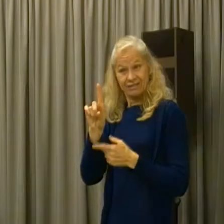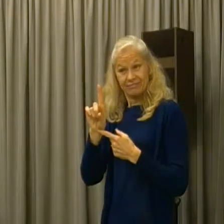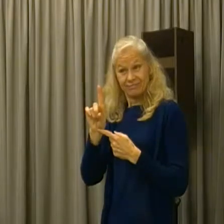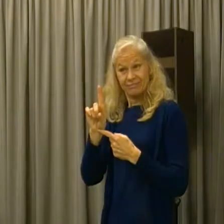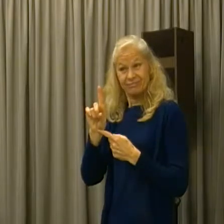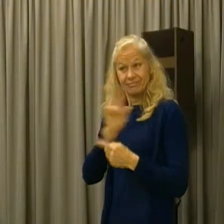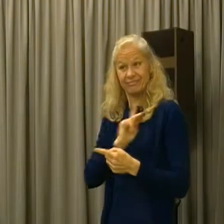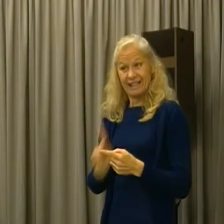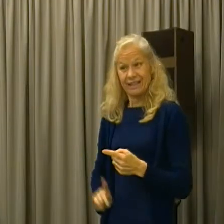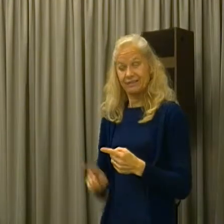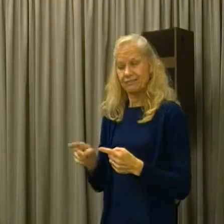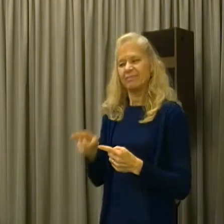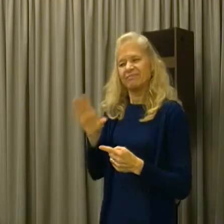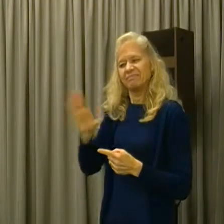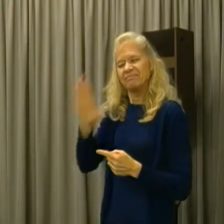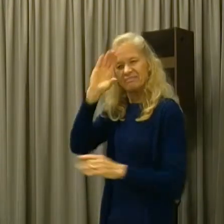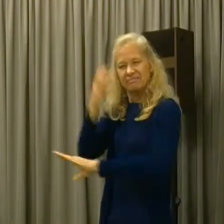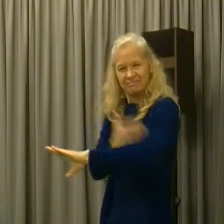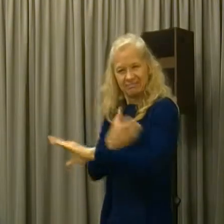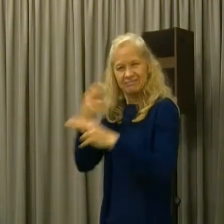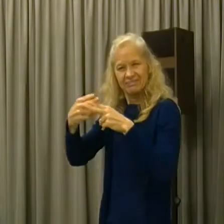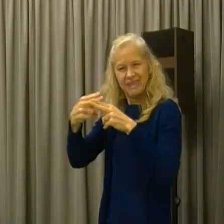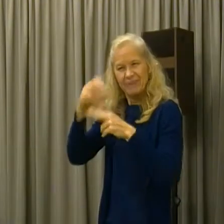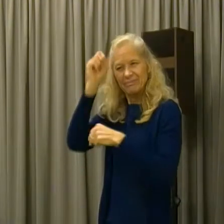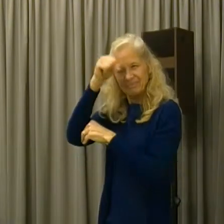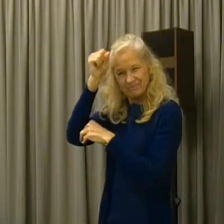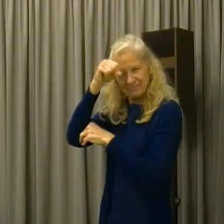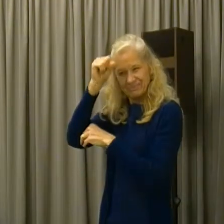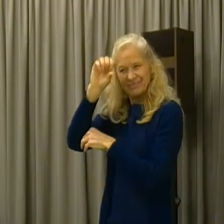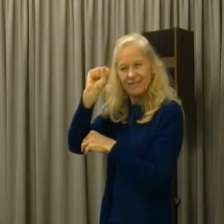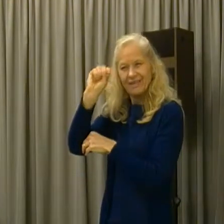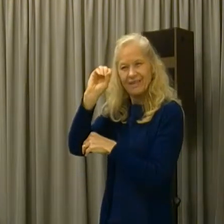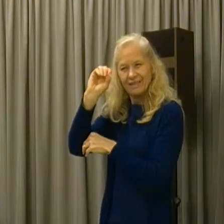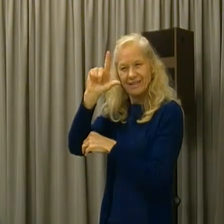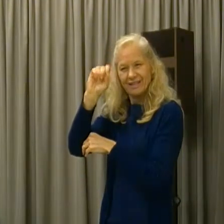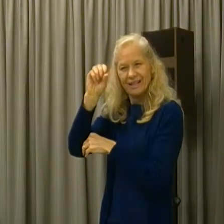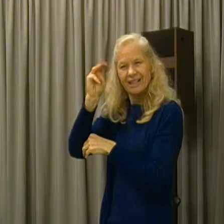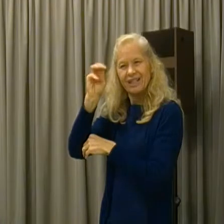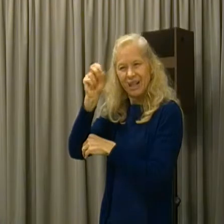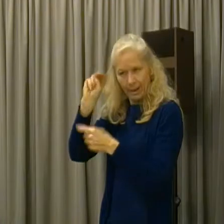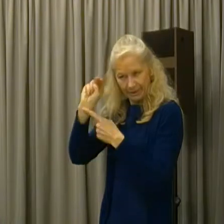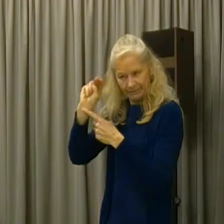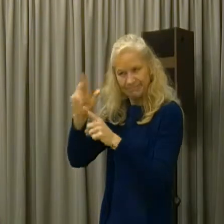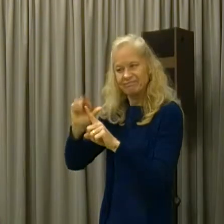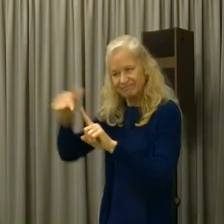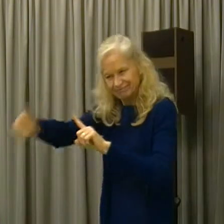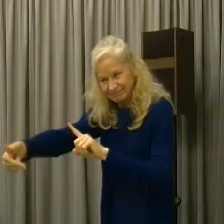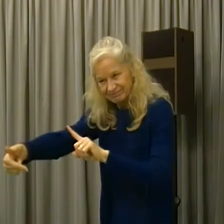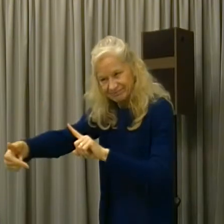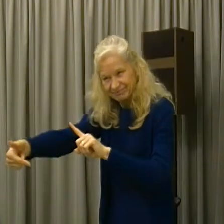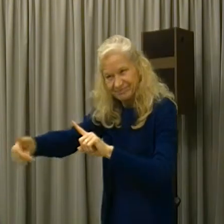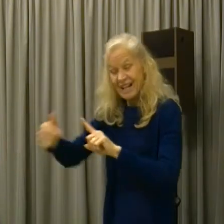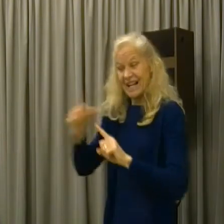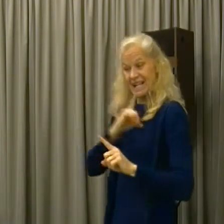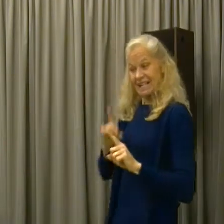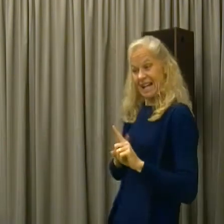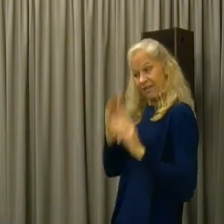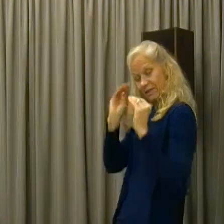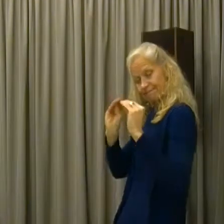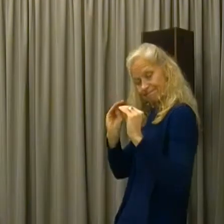of thy father, and serve him with a perfect heart and a willing mind. There's